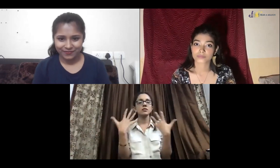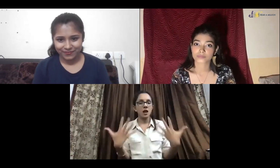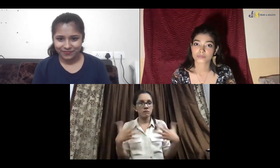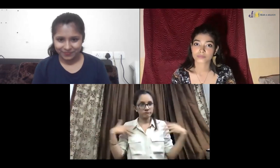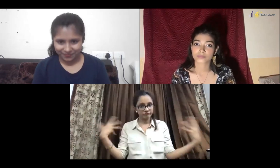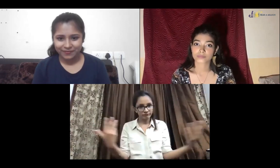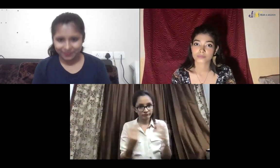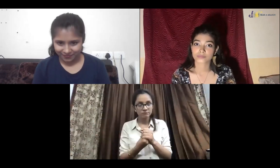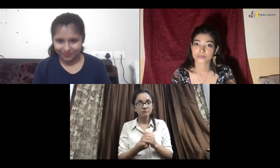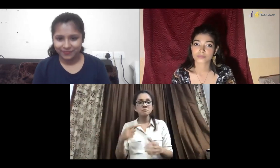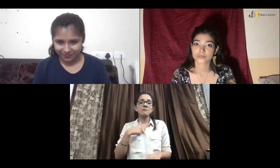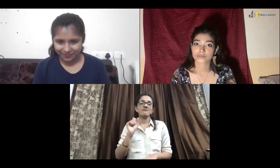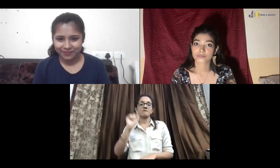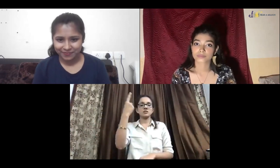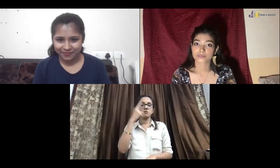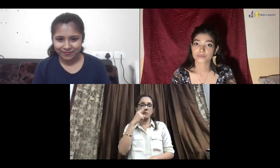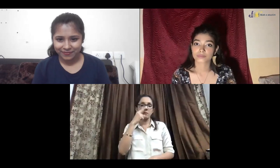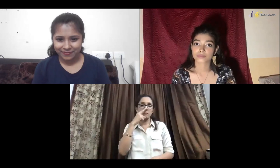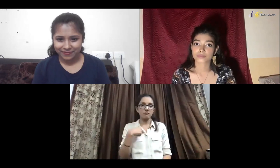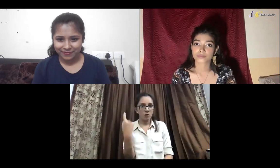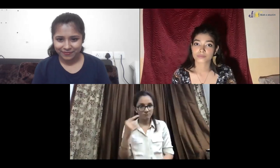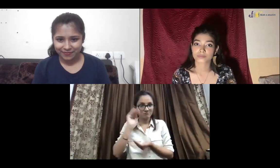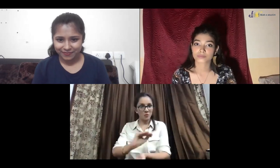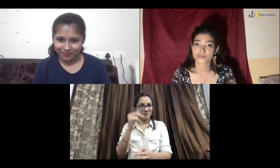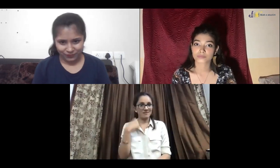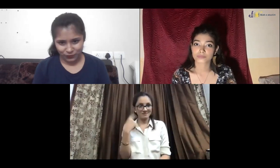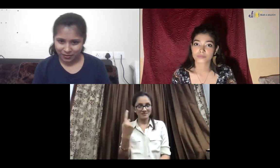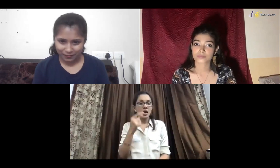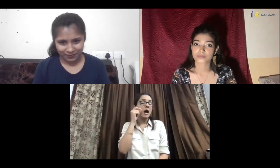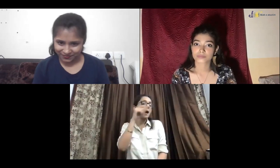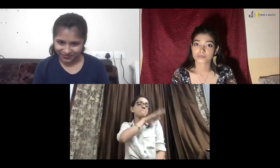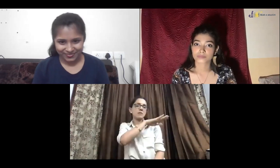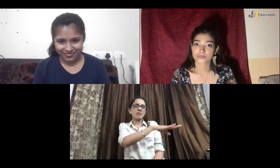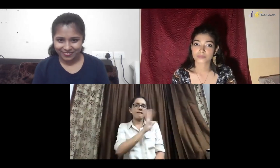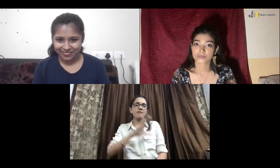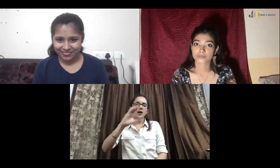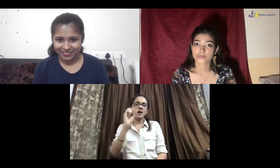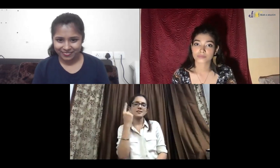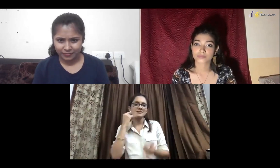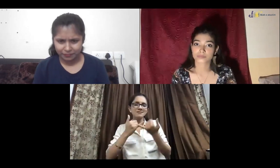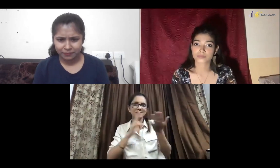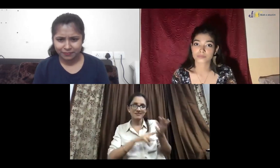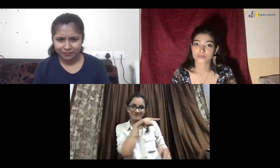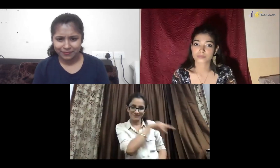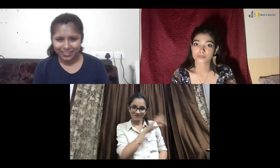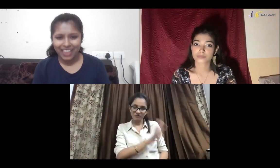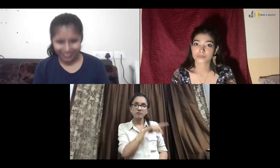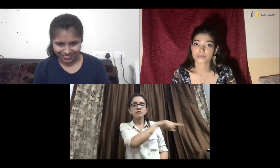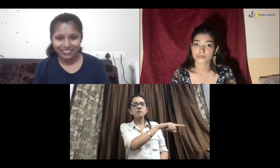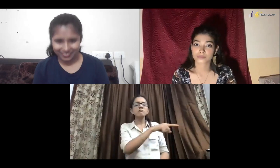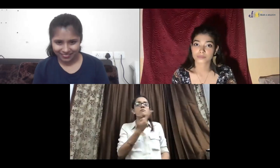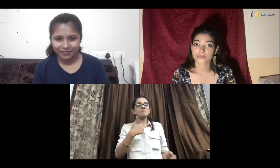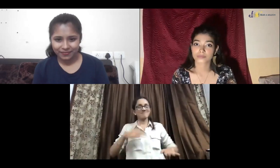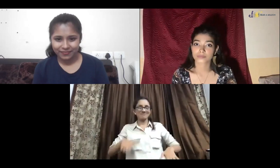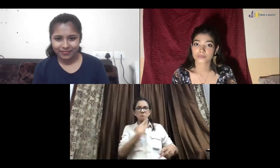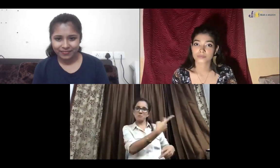all the other people were staying together. We have 10 members in my family. So I was the first woman in the family. So I have a